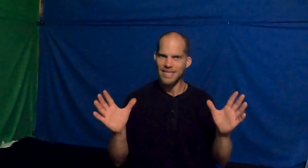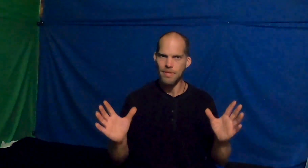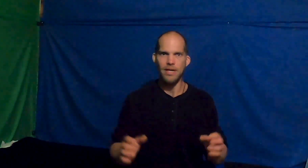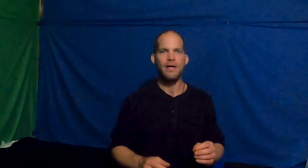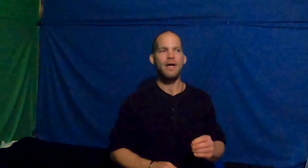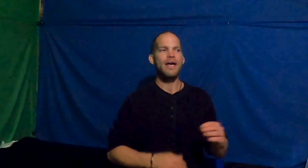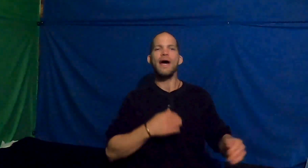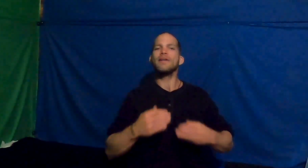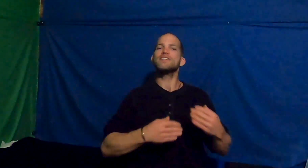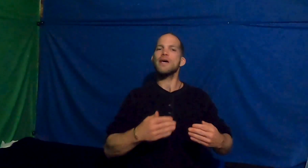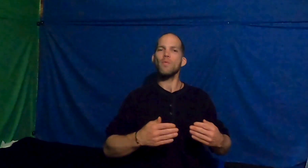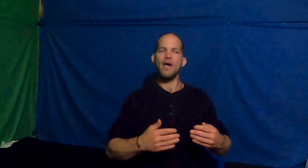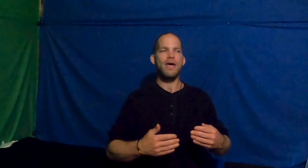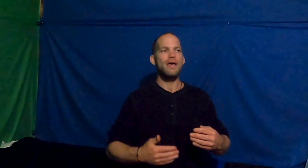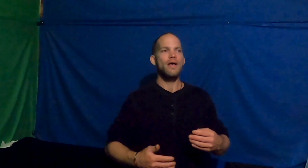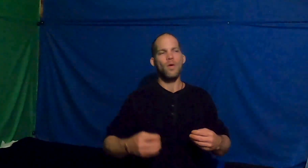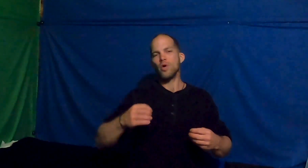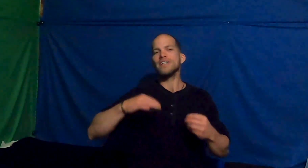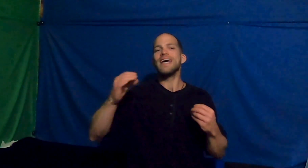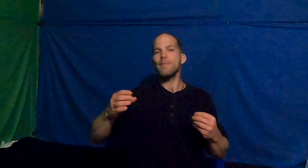Demon. Now, in the same way, the word daemon,